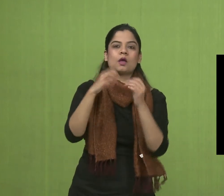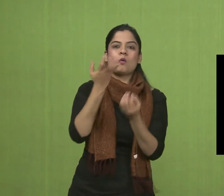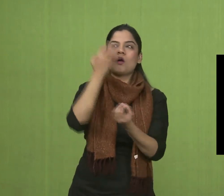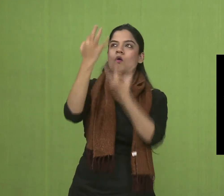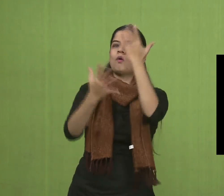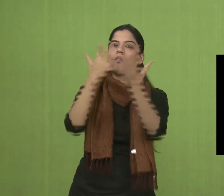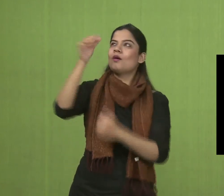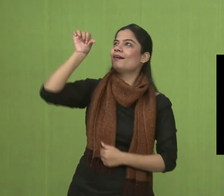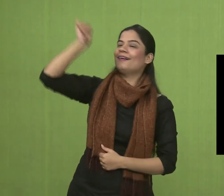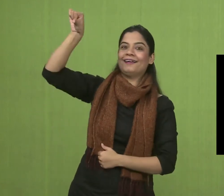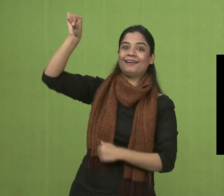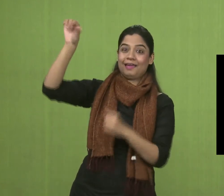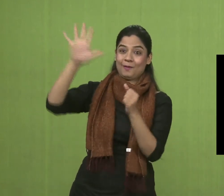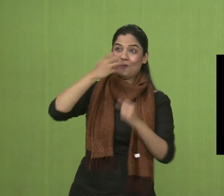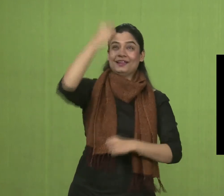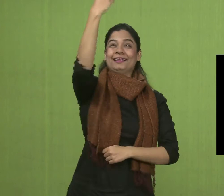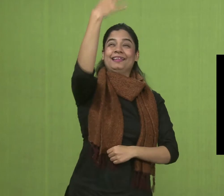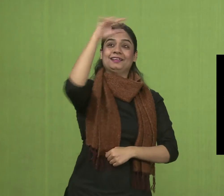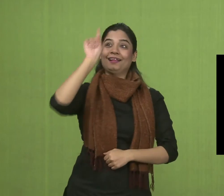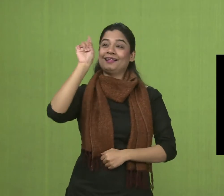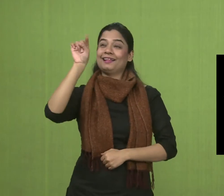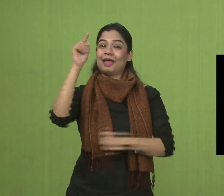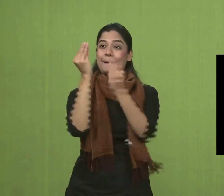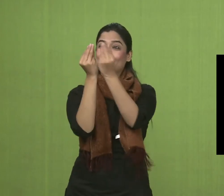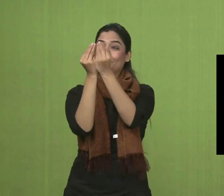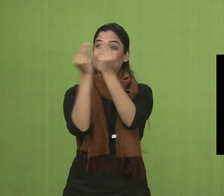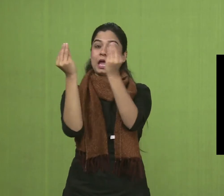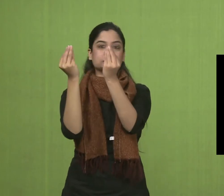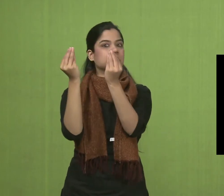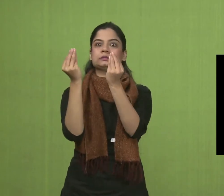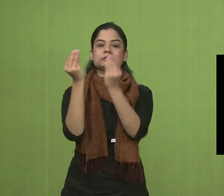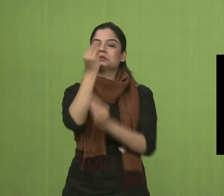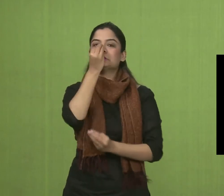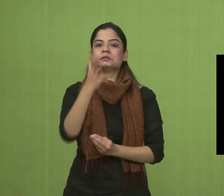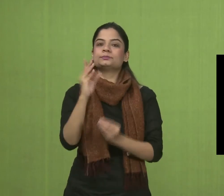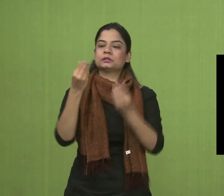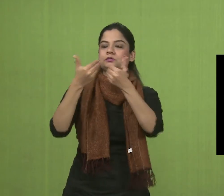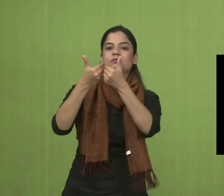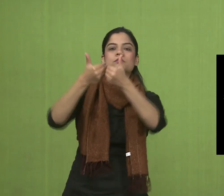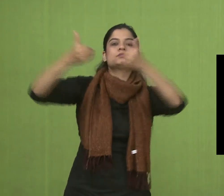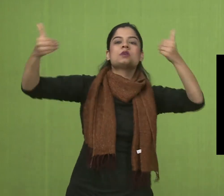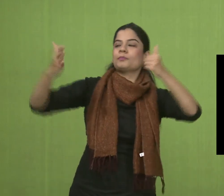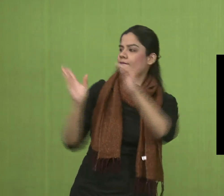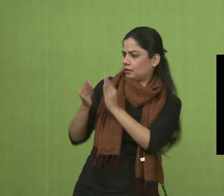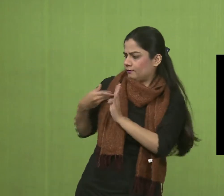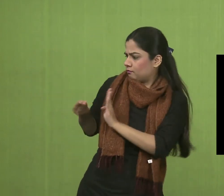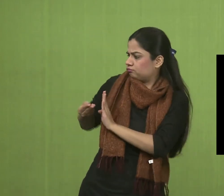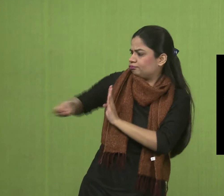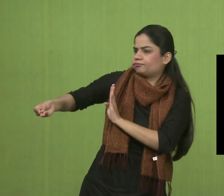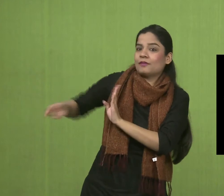while electric switches are there. Avoid having electric switches near to the water, especially the showers, etc., so that you